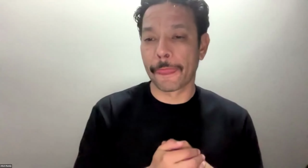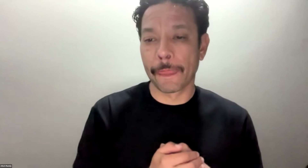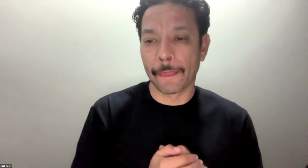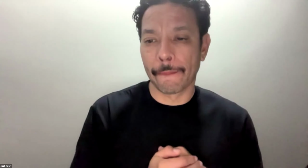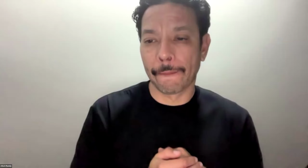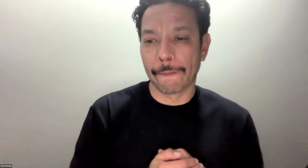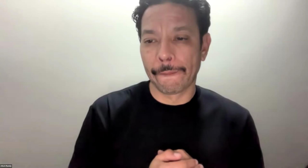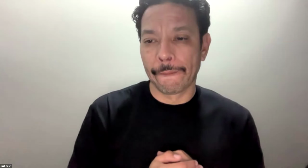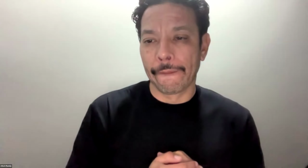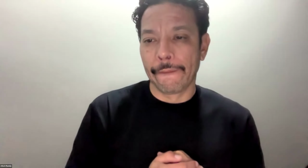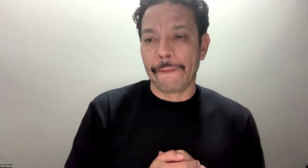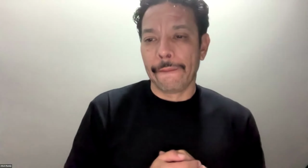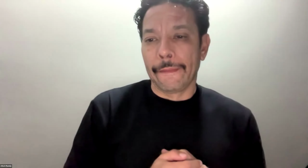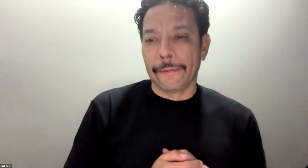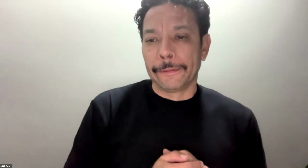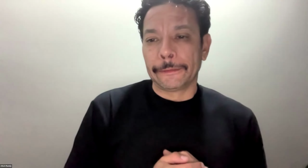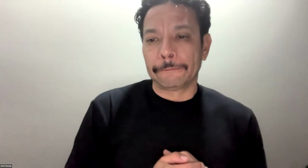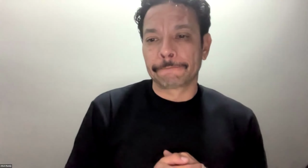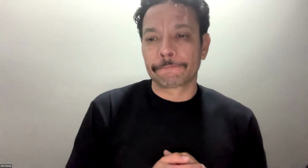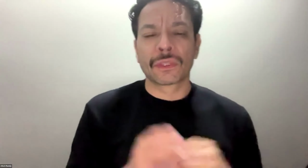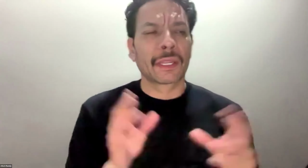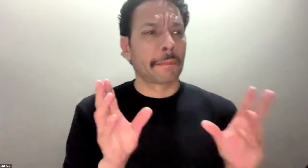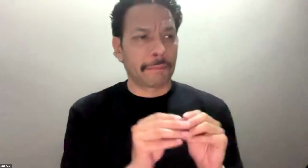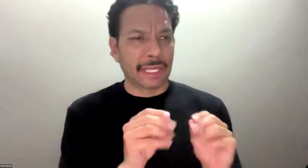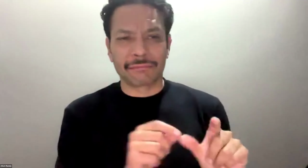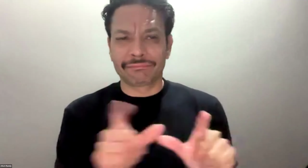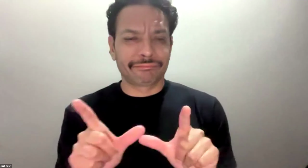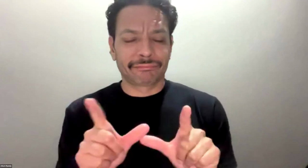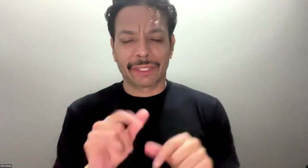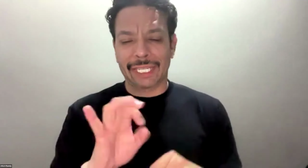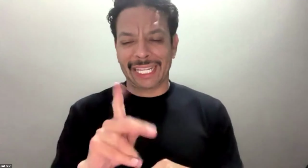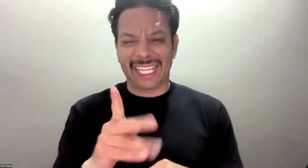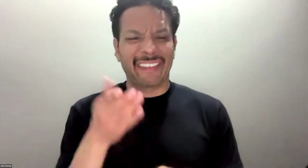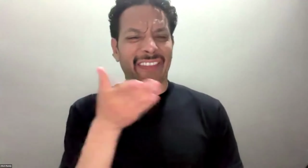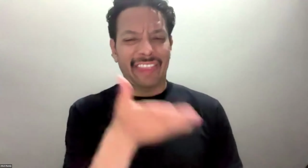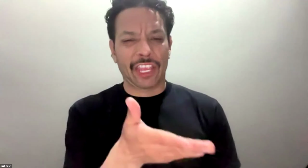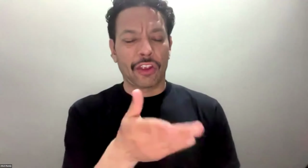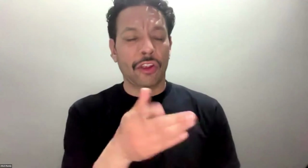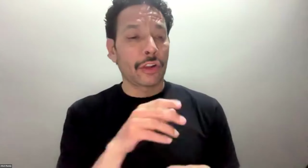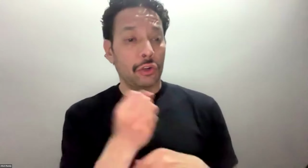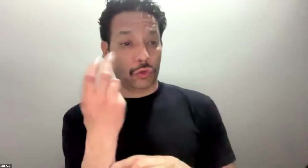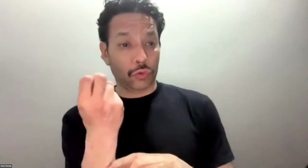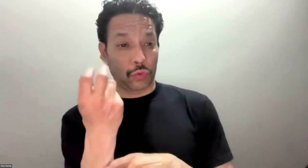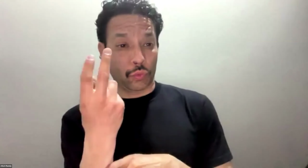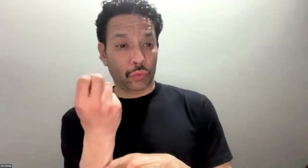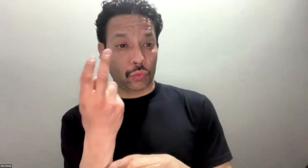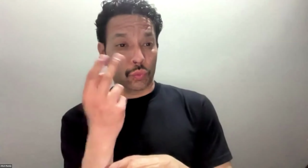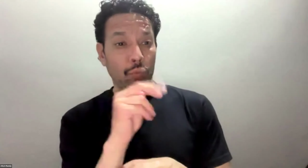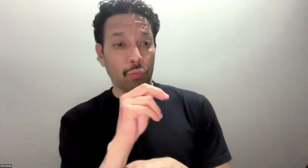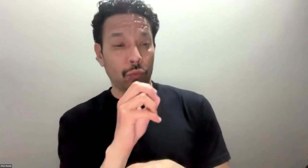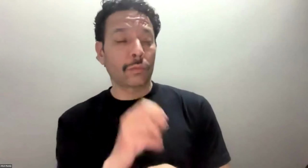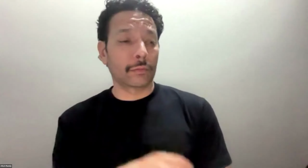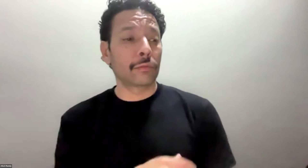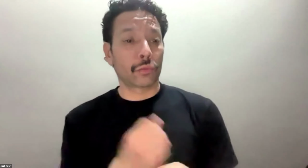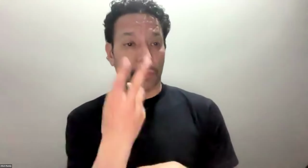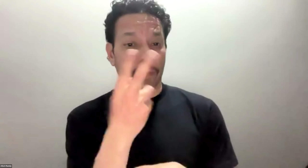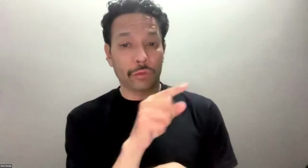So, there's a meeting link and everything there. It's at noon, 12 o'clock, 12 to